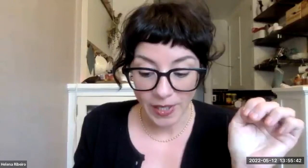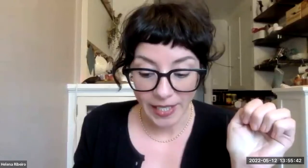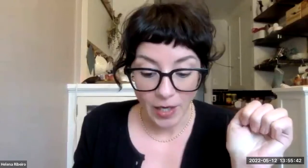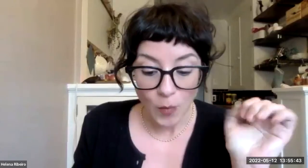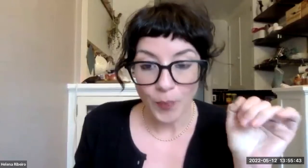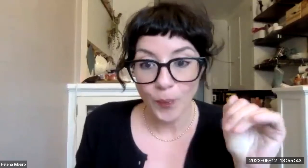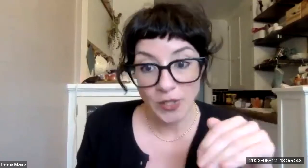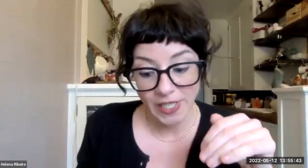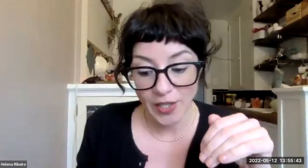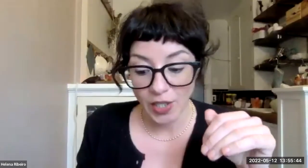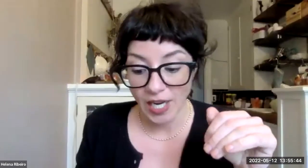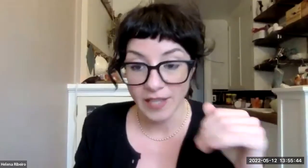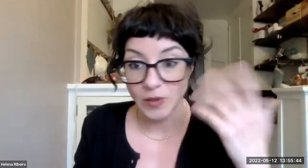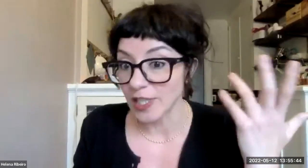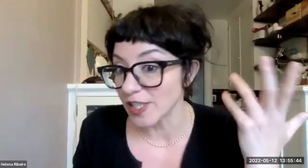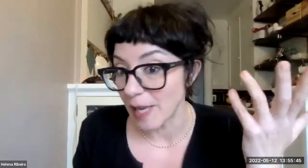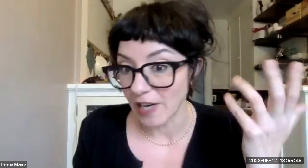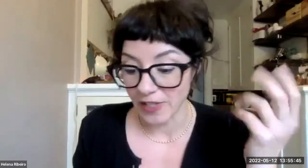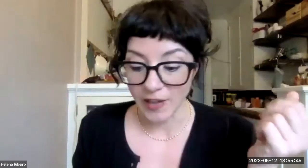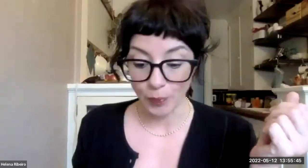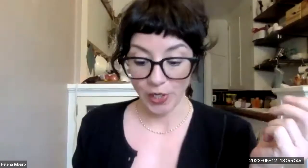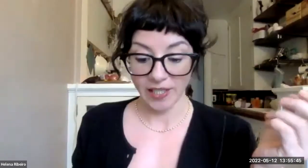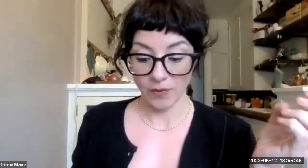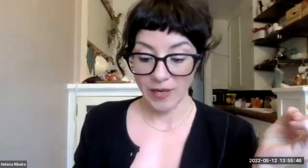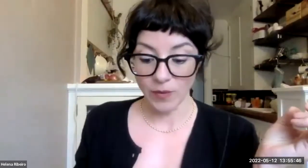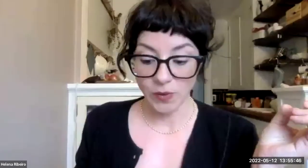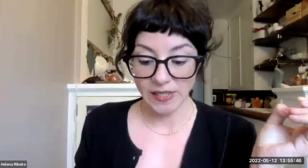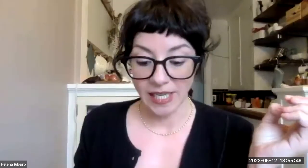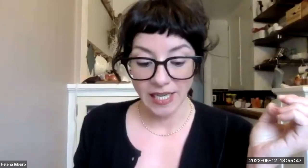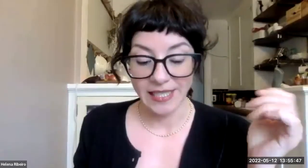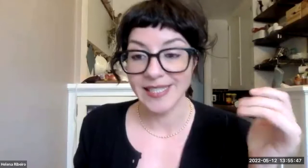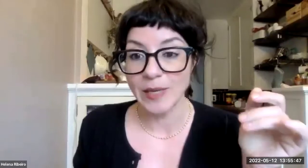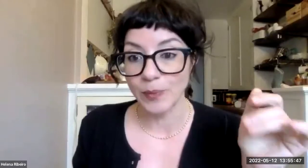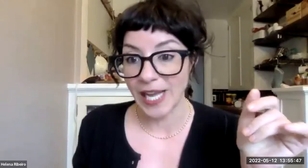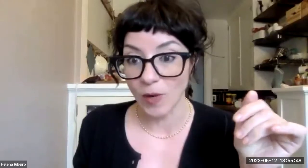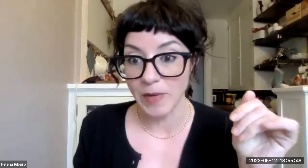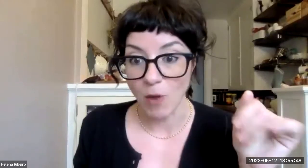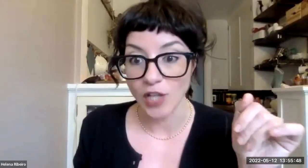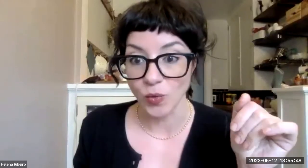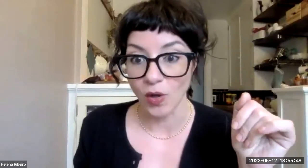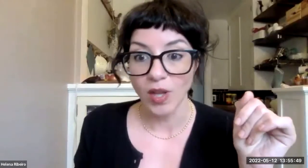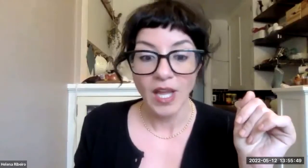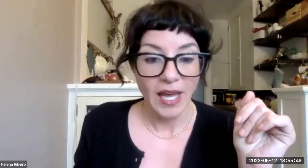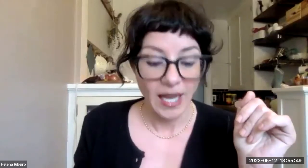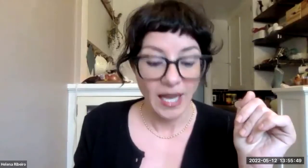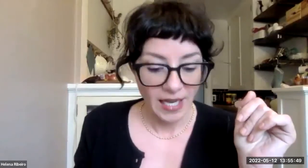and Library put together, this came out of another brick, right? Which was a Cite Black Women